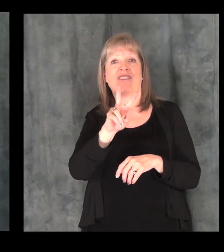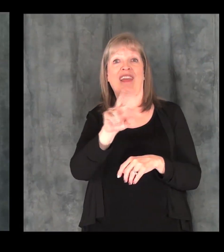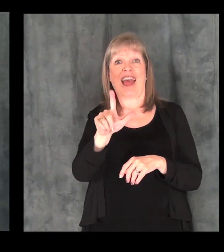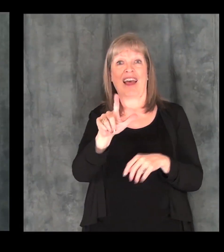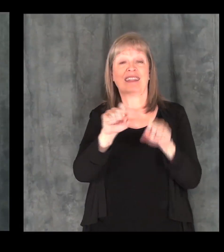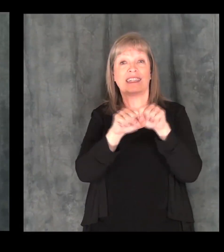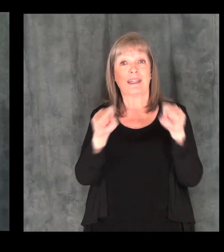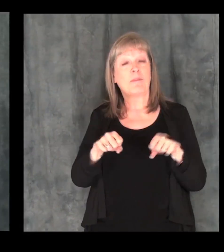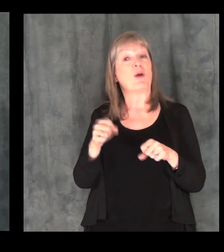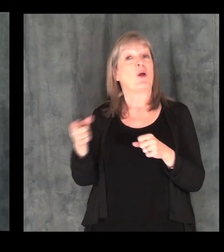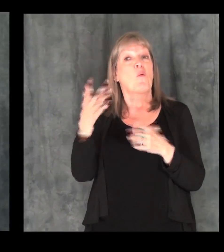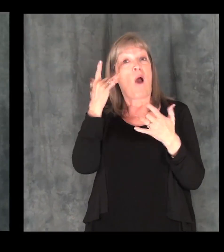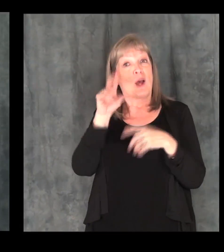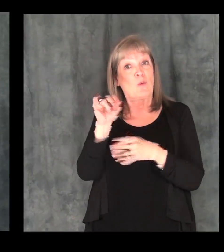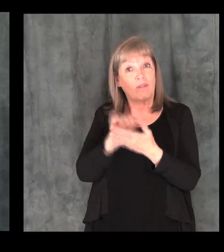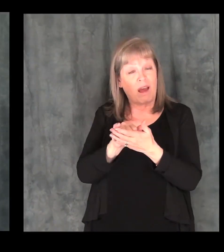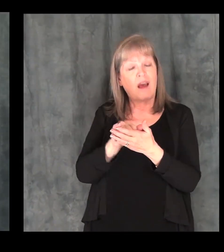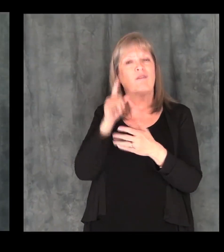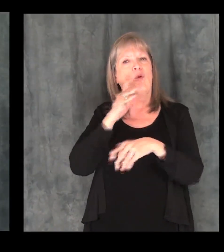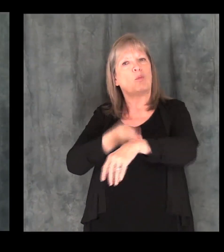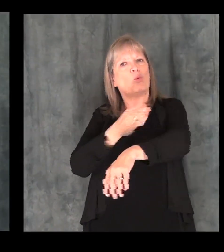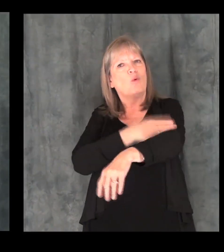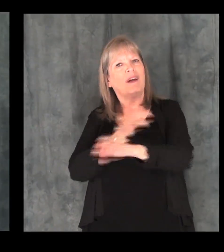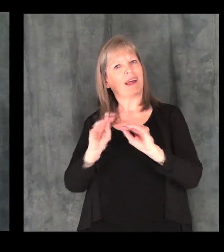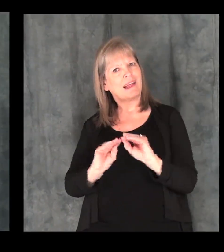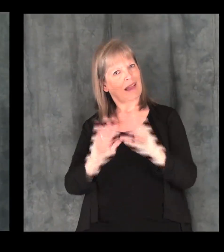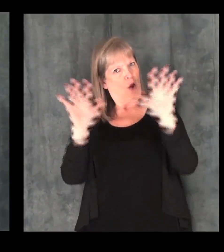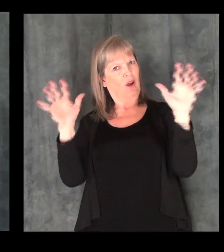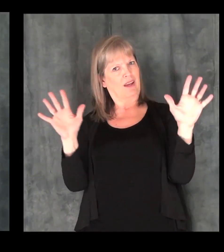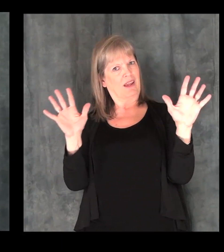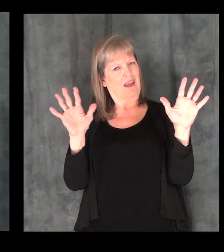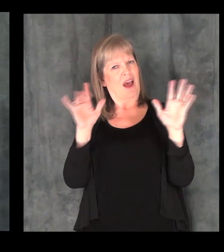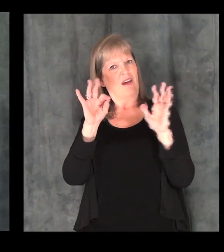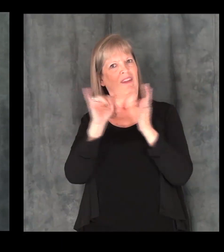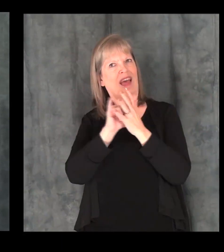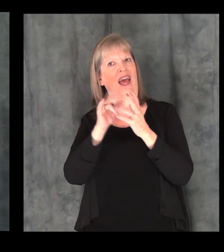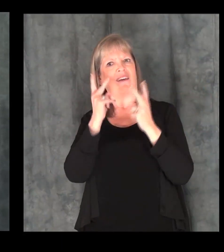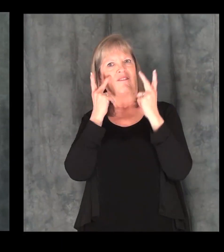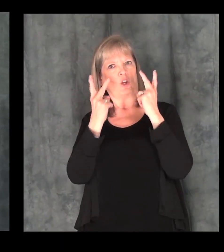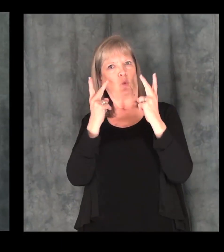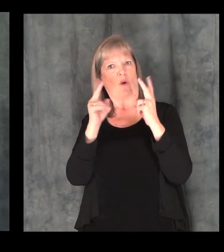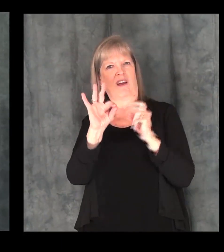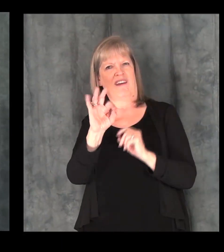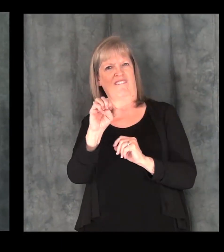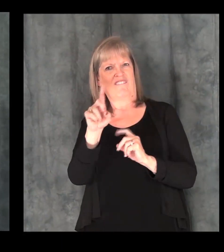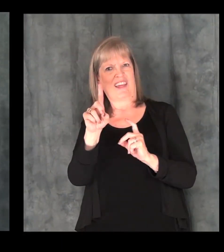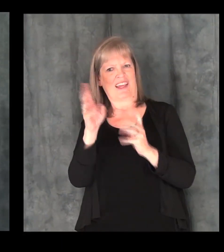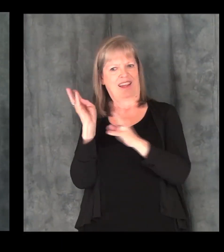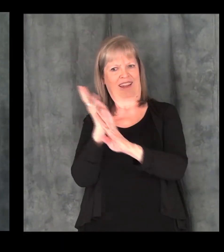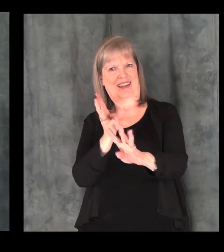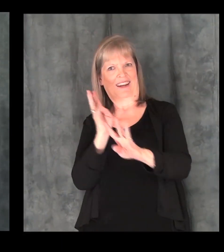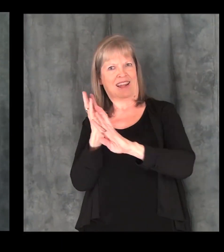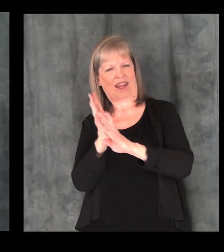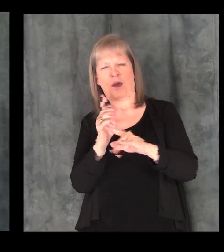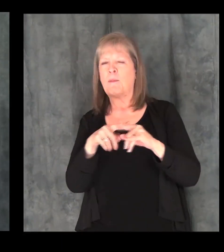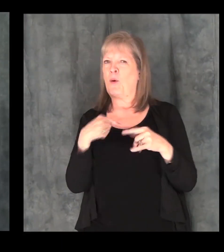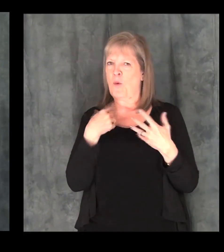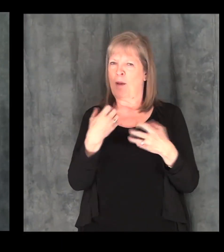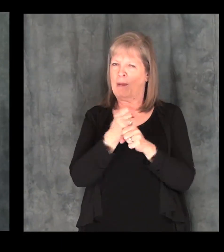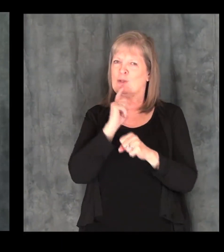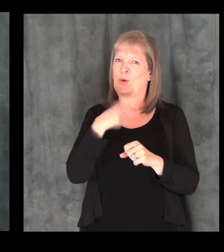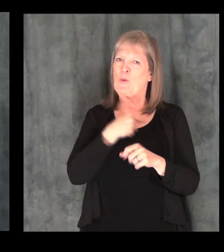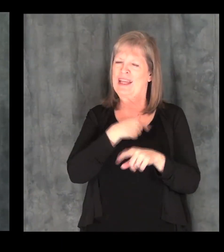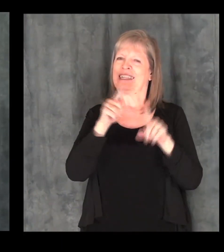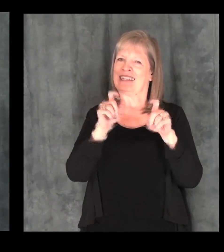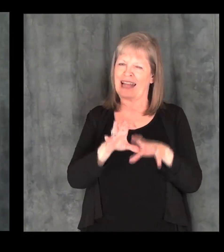it to improve the clarity of the visual feed. We wanted to ensure that we were testing the conditions so